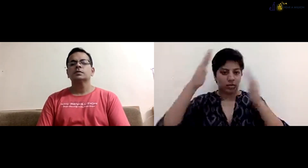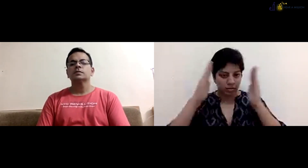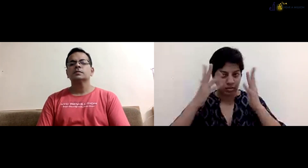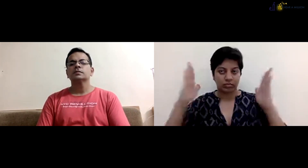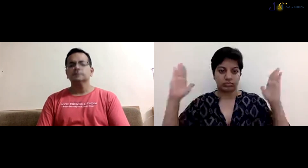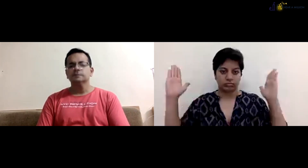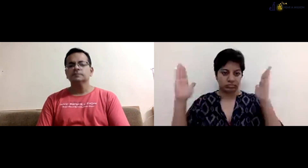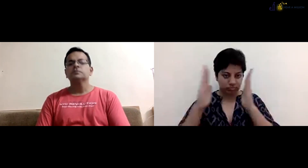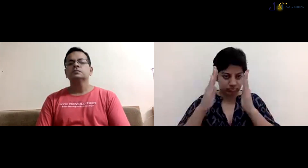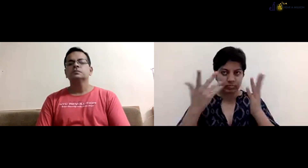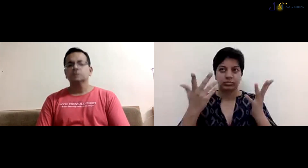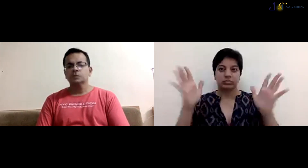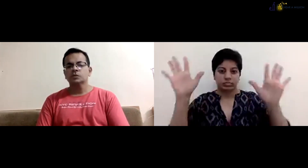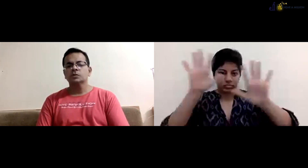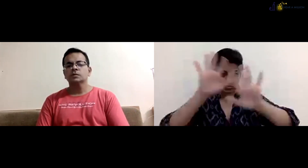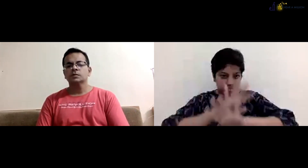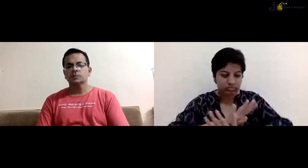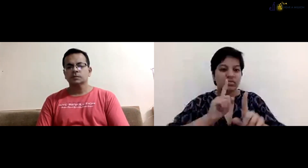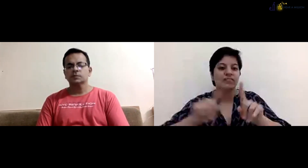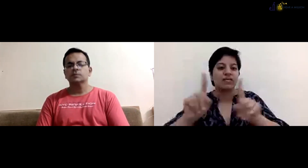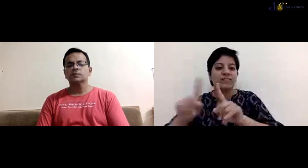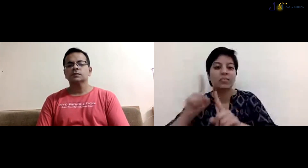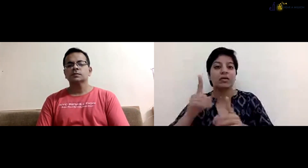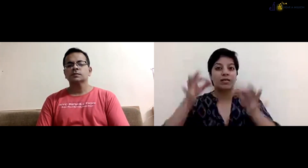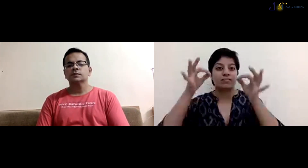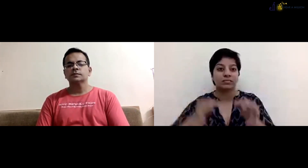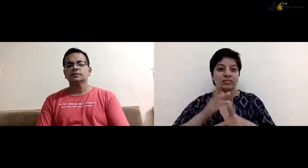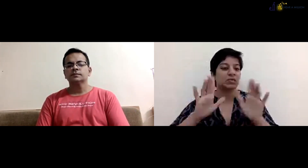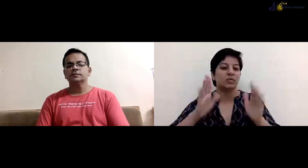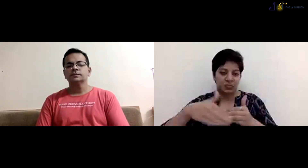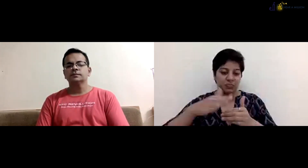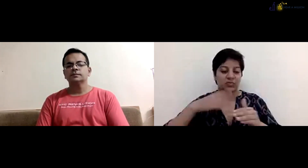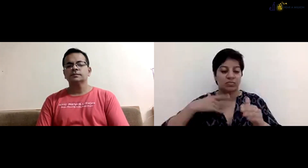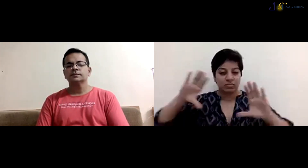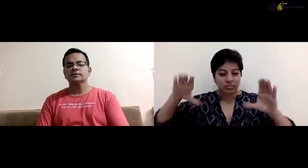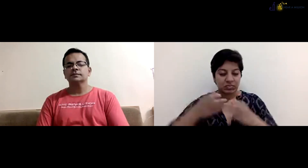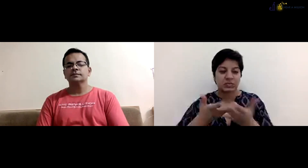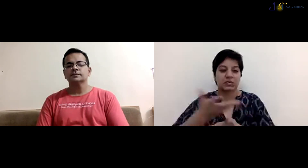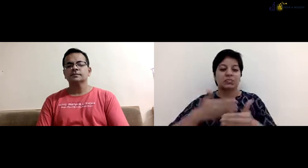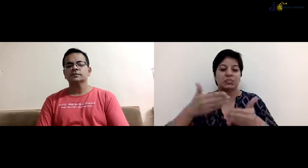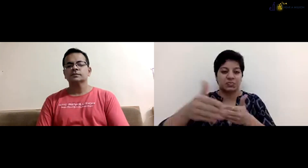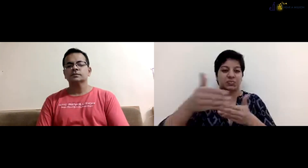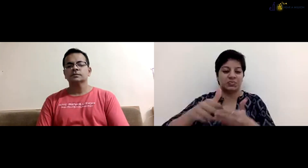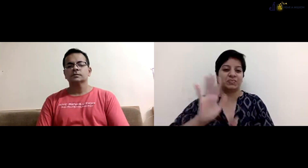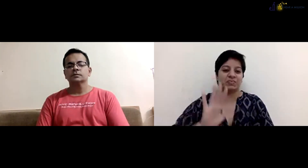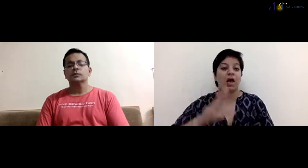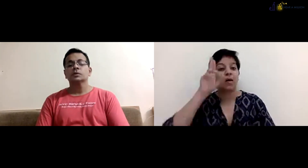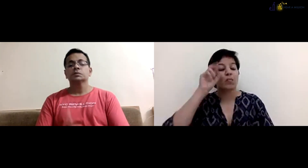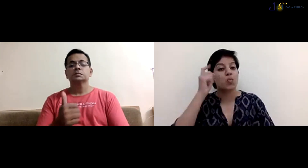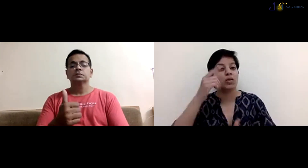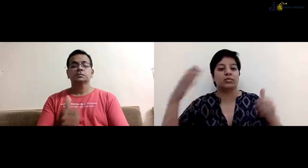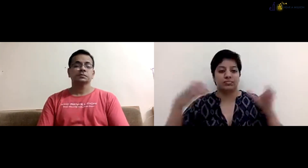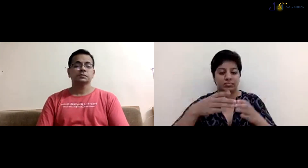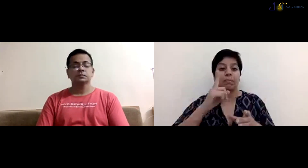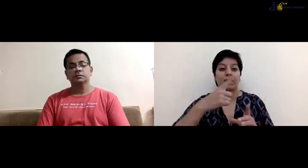sign from the Western countries. But here we don't have a particular sign for the Usher syndrome. We